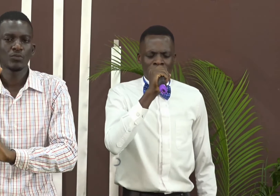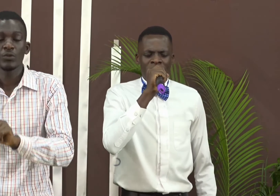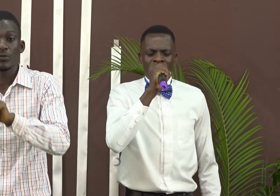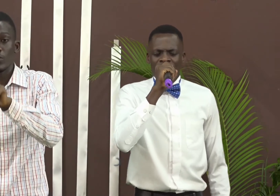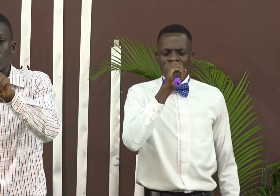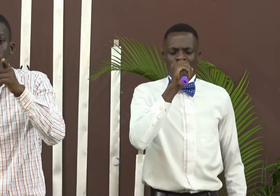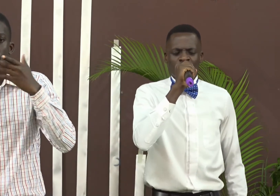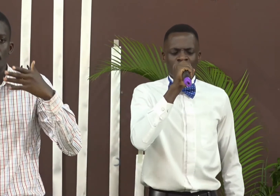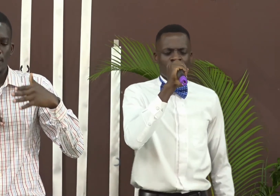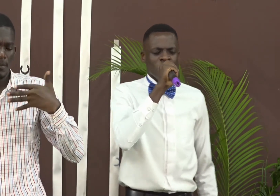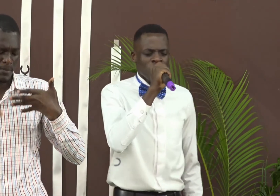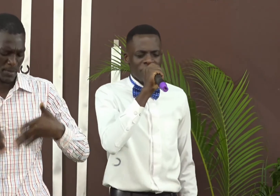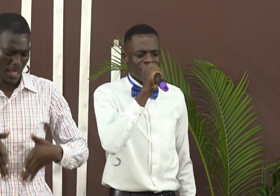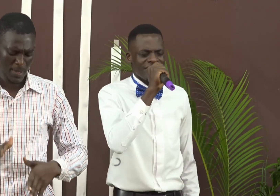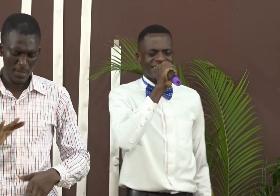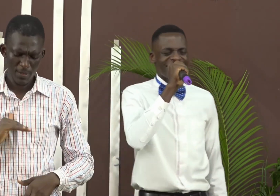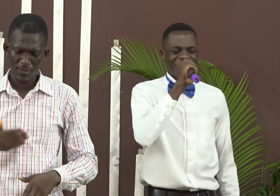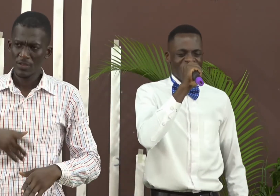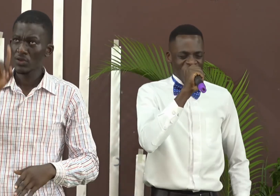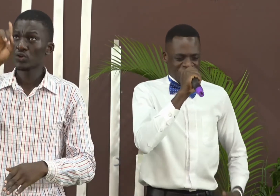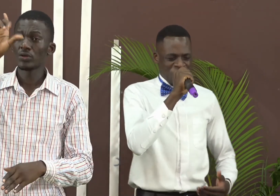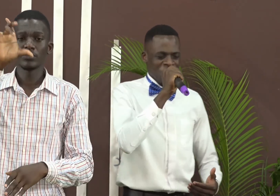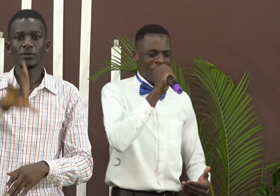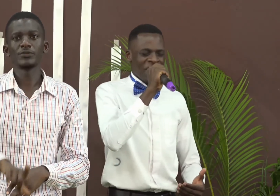From my mother's womb,